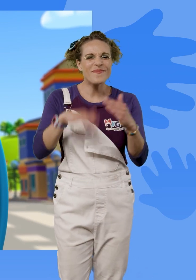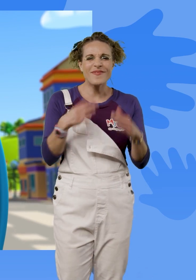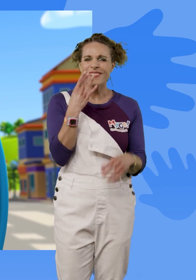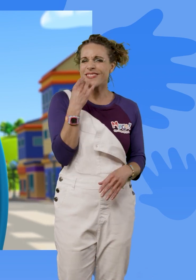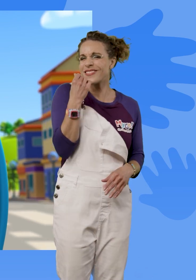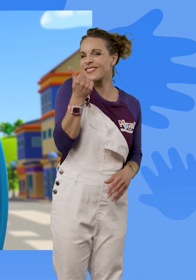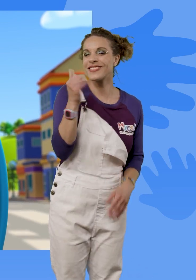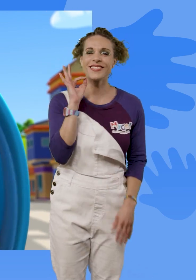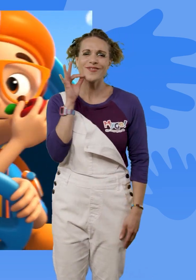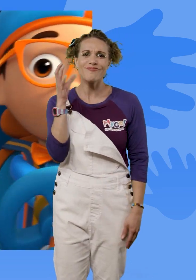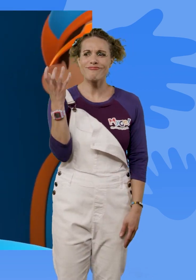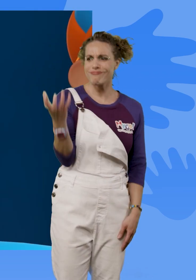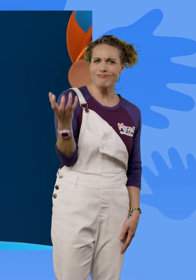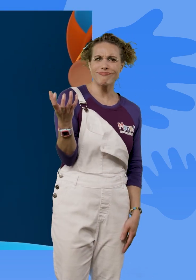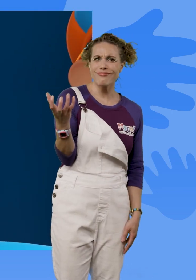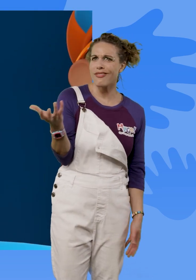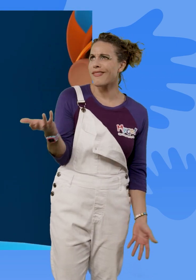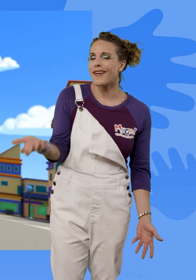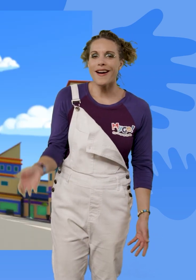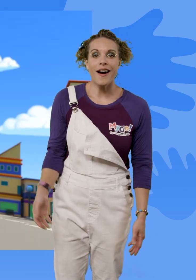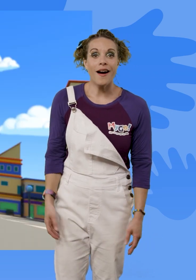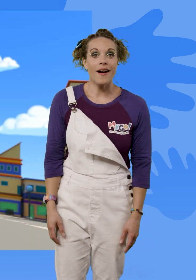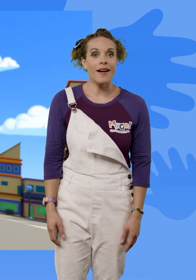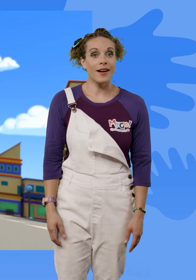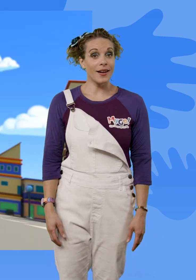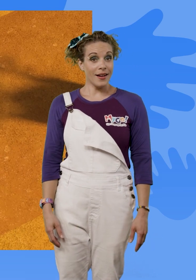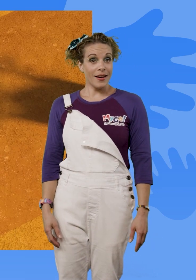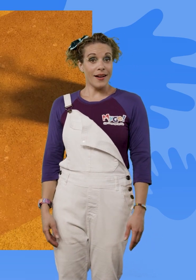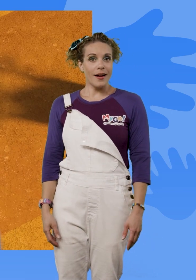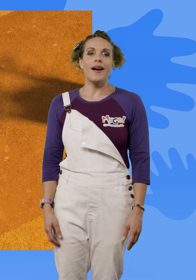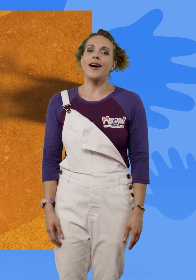What's better than a delicious piece of fruit?